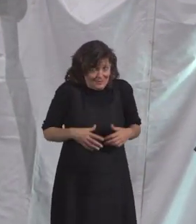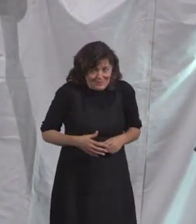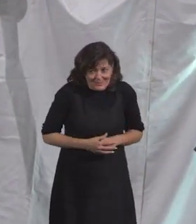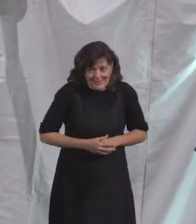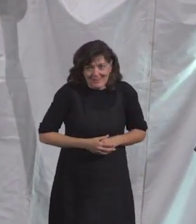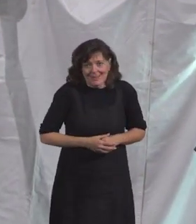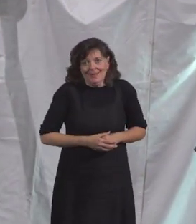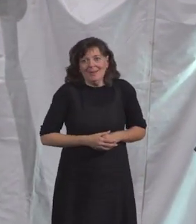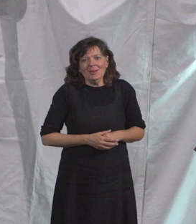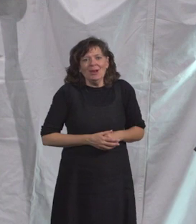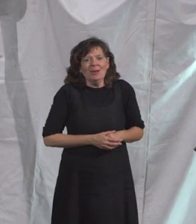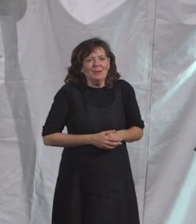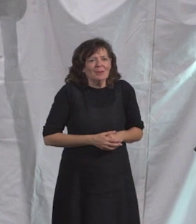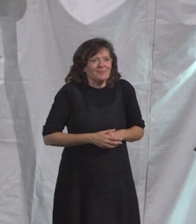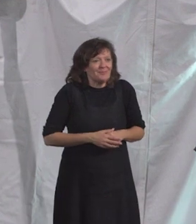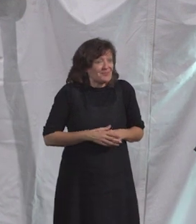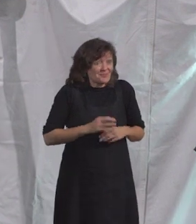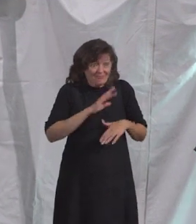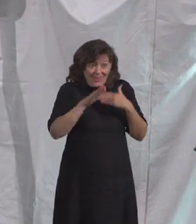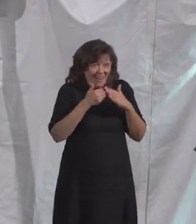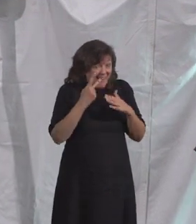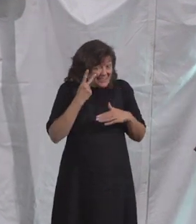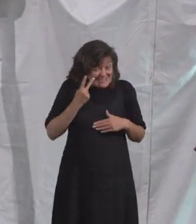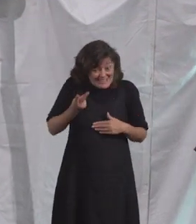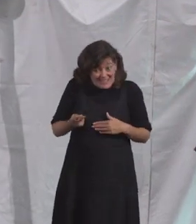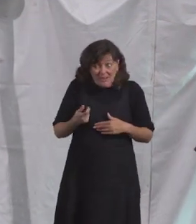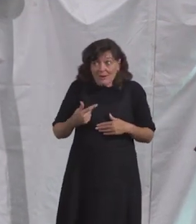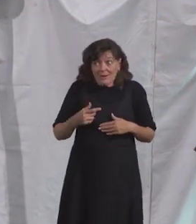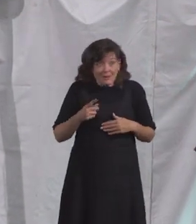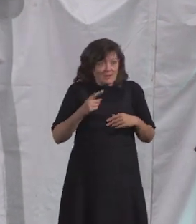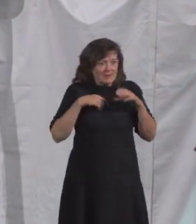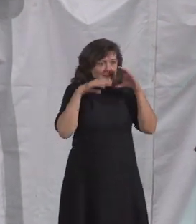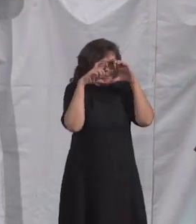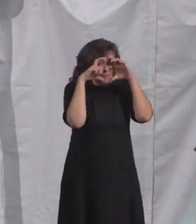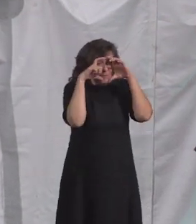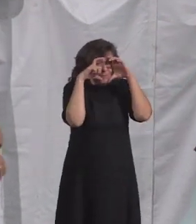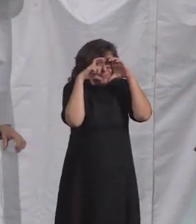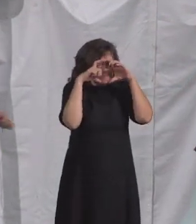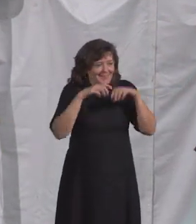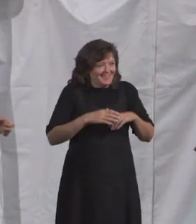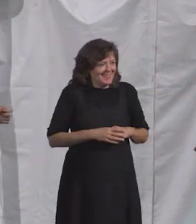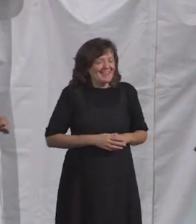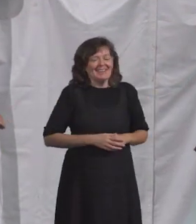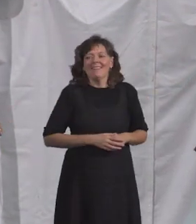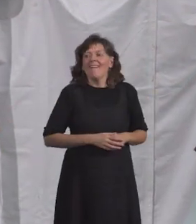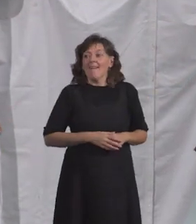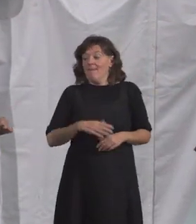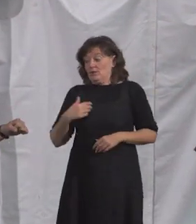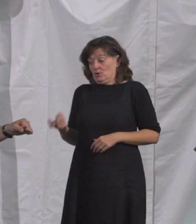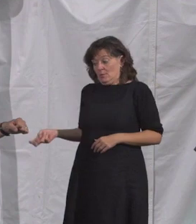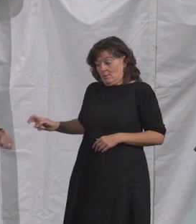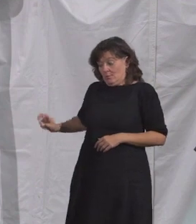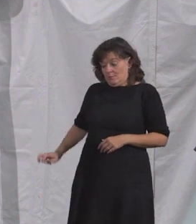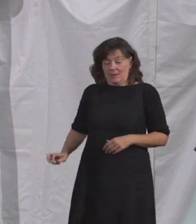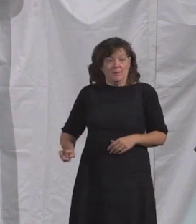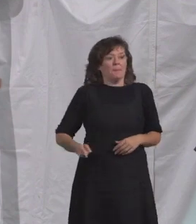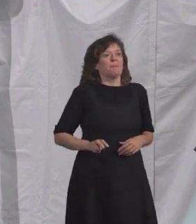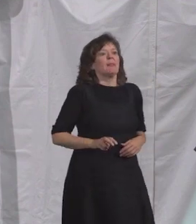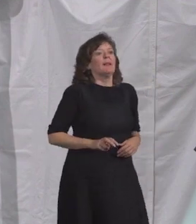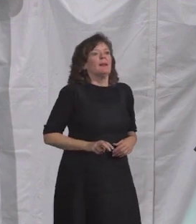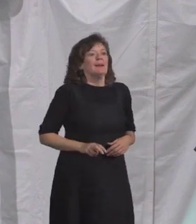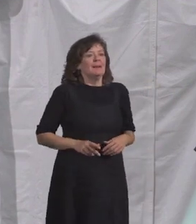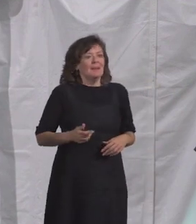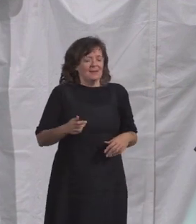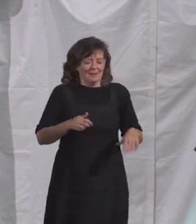Until all you could even see that she was a human was this much of her face. And I put her on the bicycle, and I got ready to get on the bike, and I swung my leg